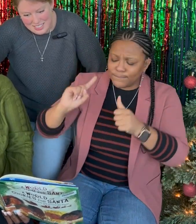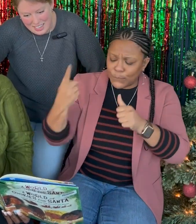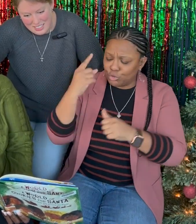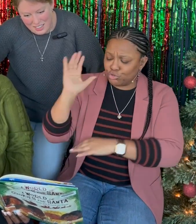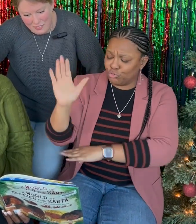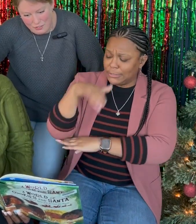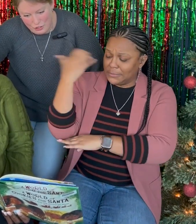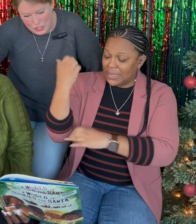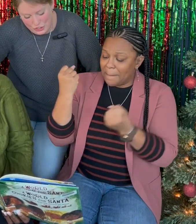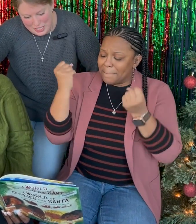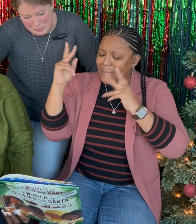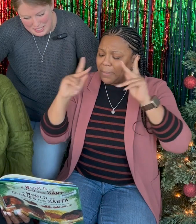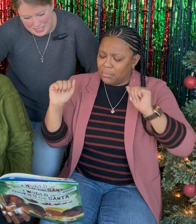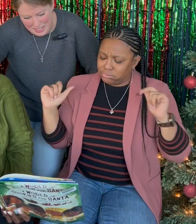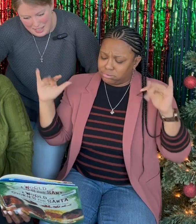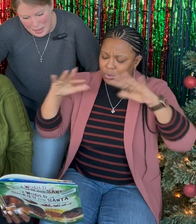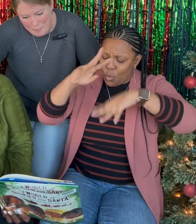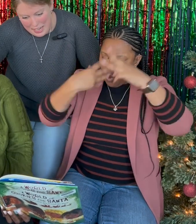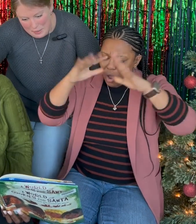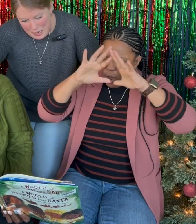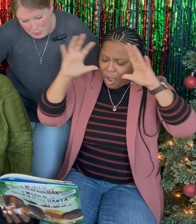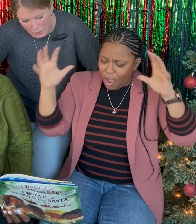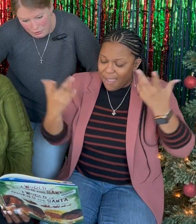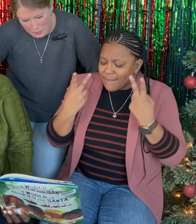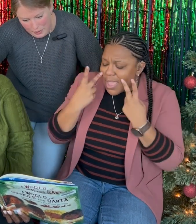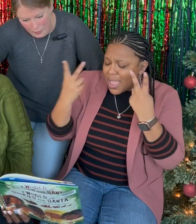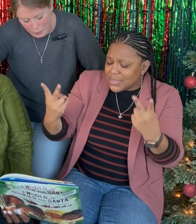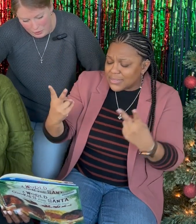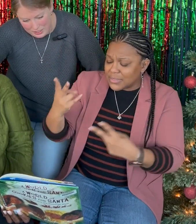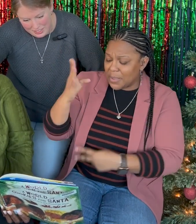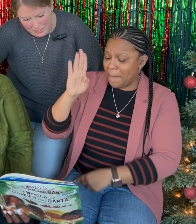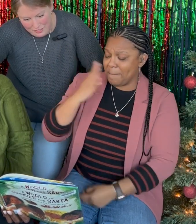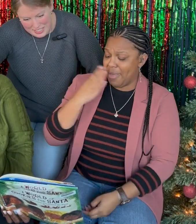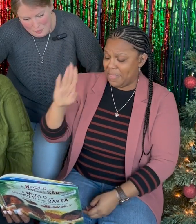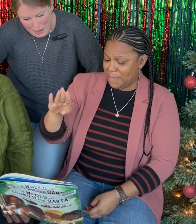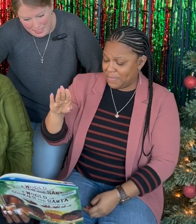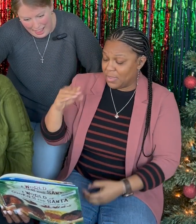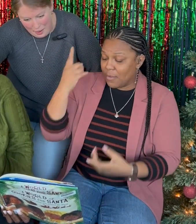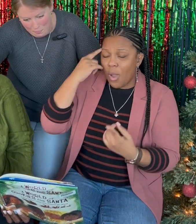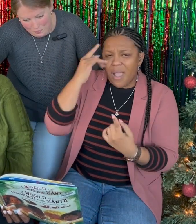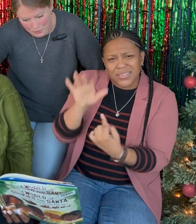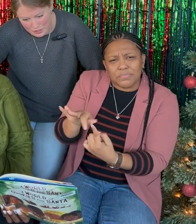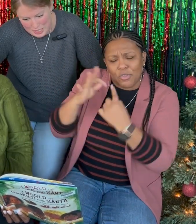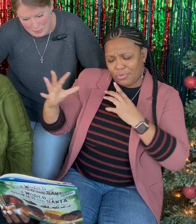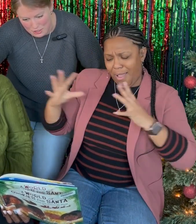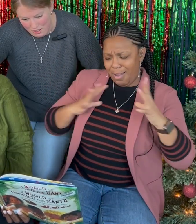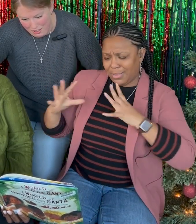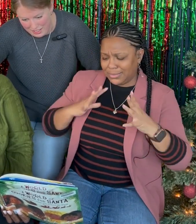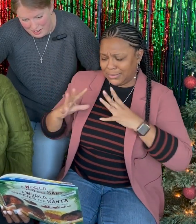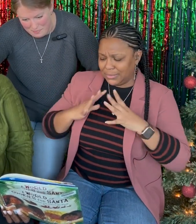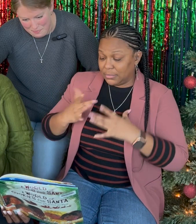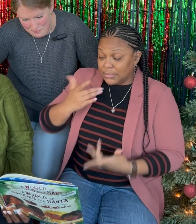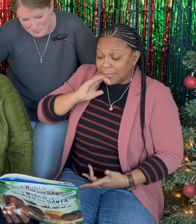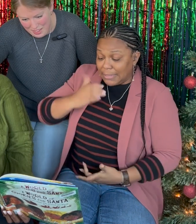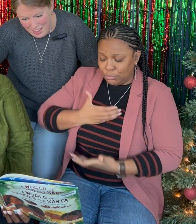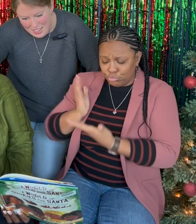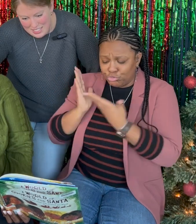As the site of the first Christmas, many people from around the world visit Bethlehem for this special